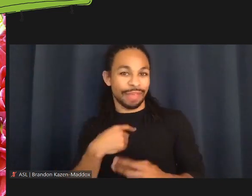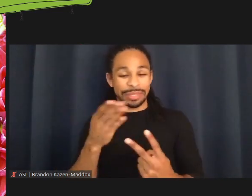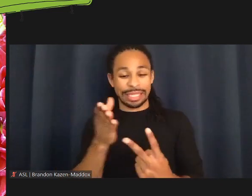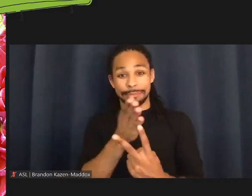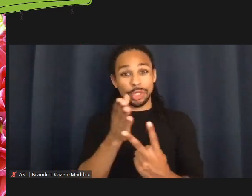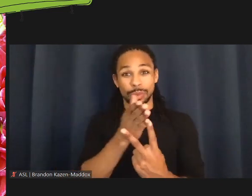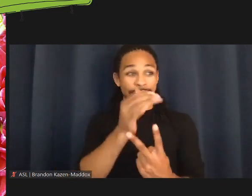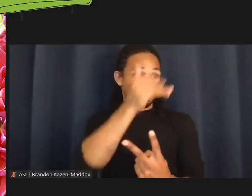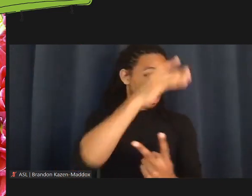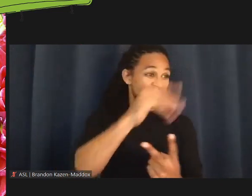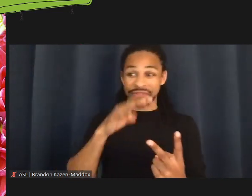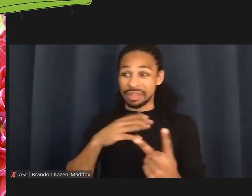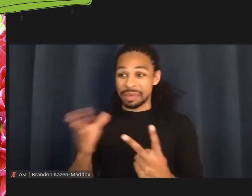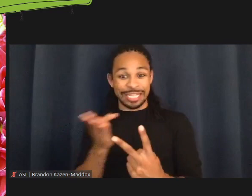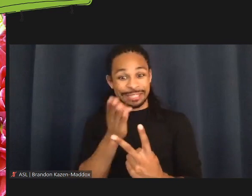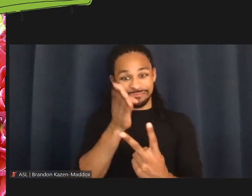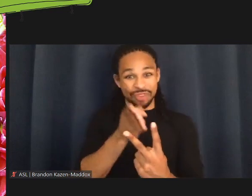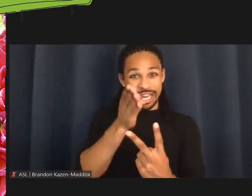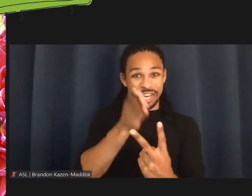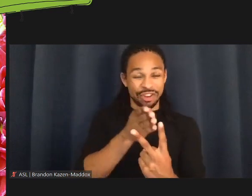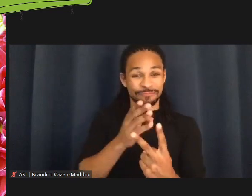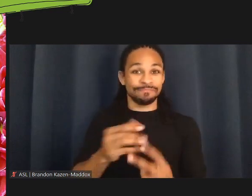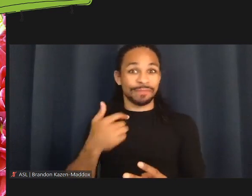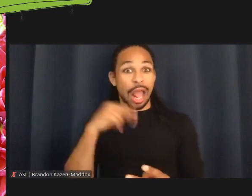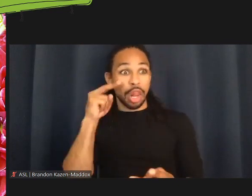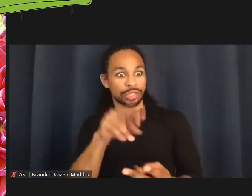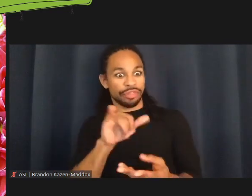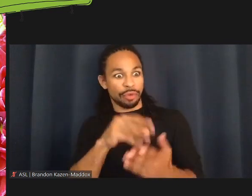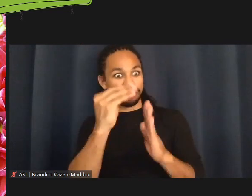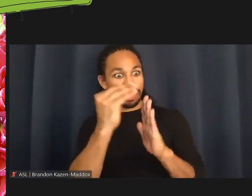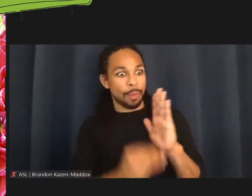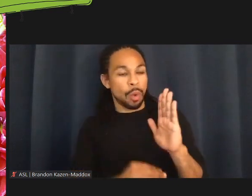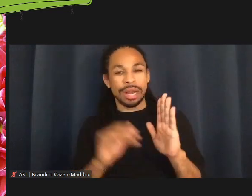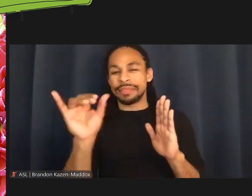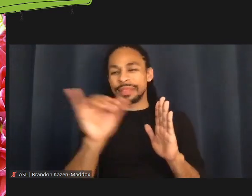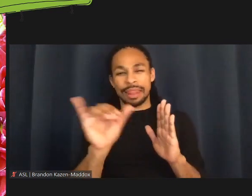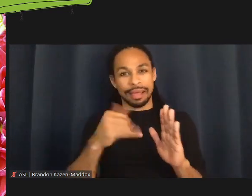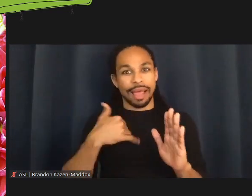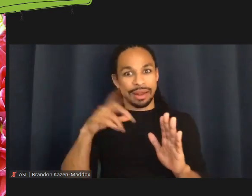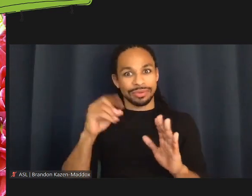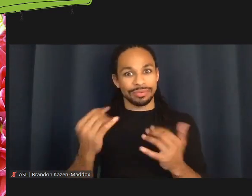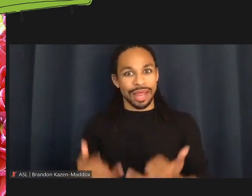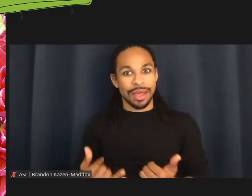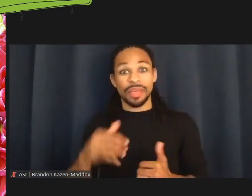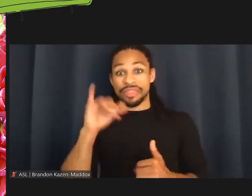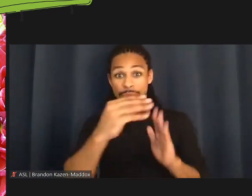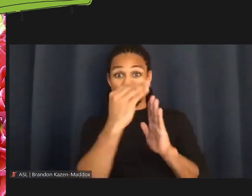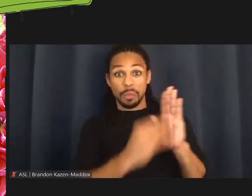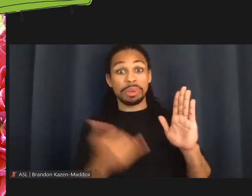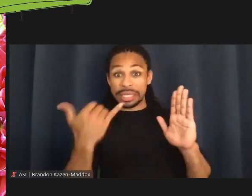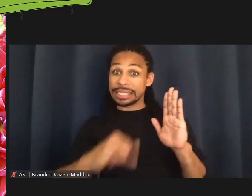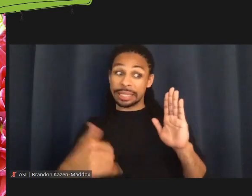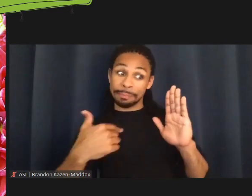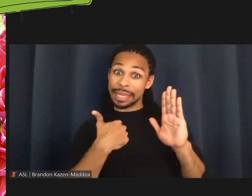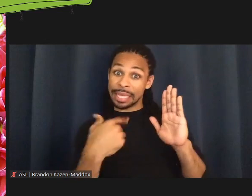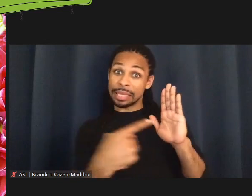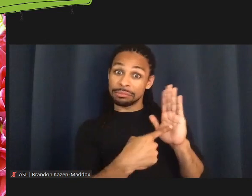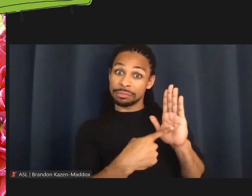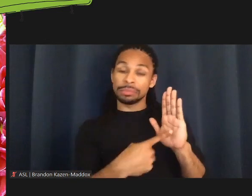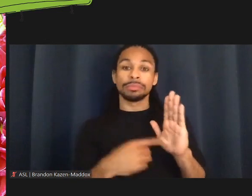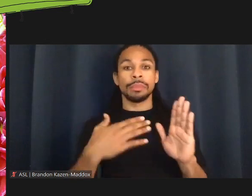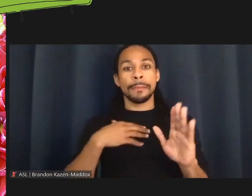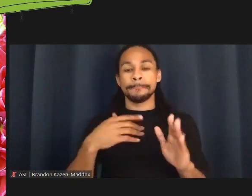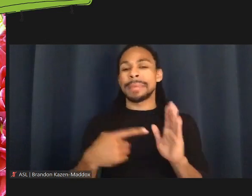report then the same way I do now. The person in the report is still me, my symptoms only legible when read